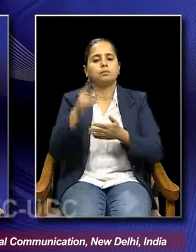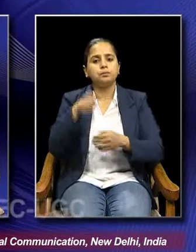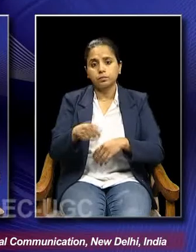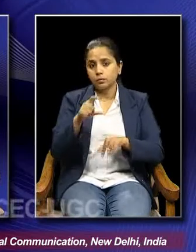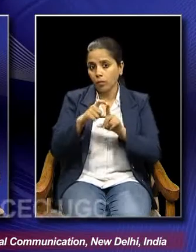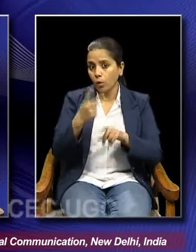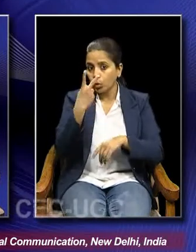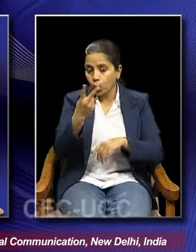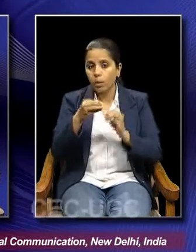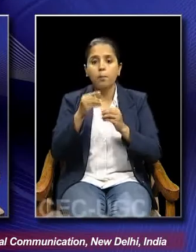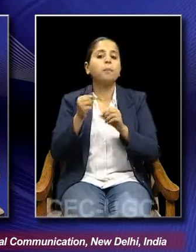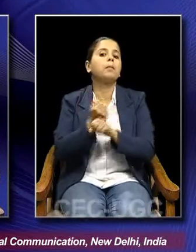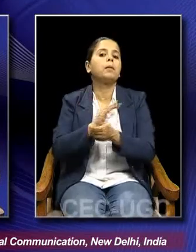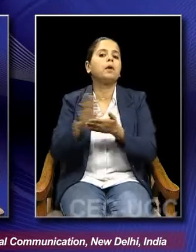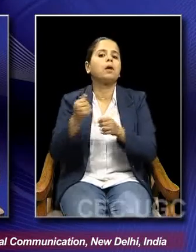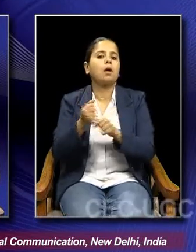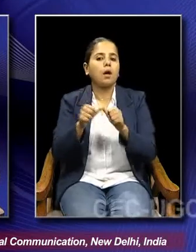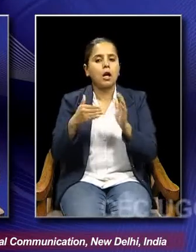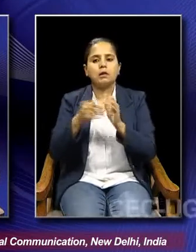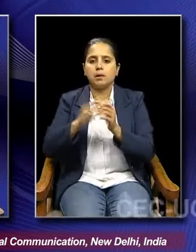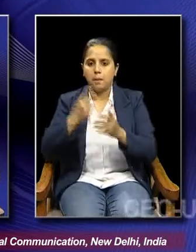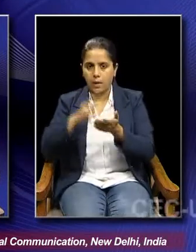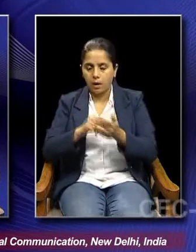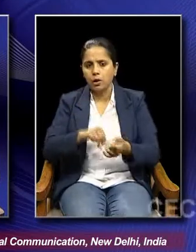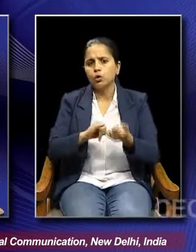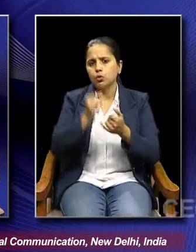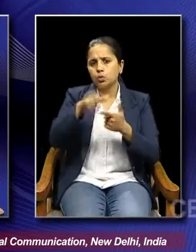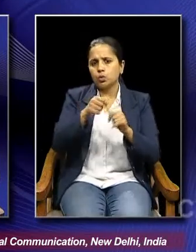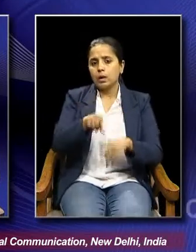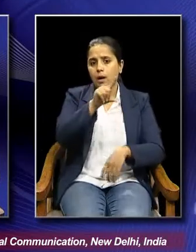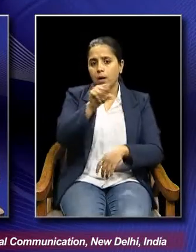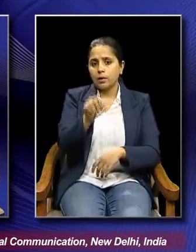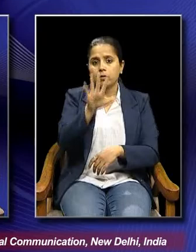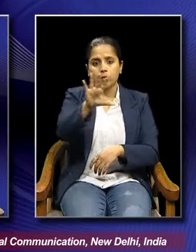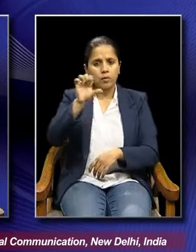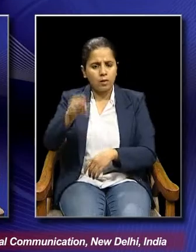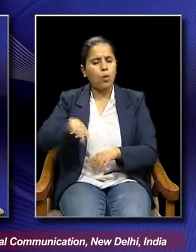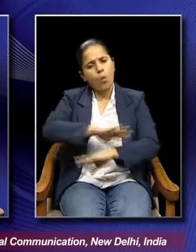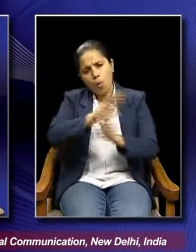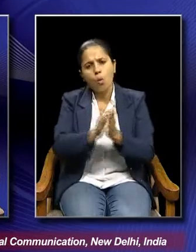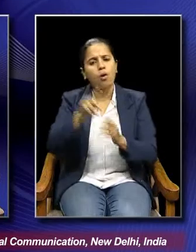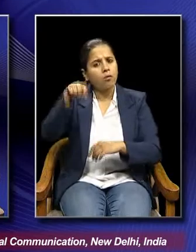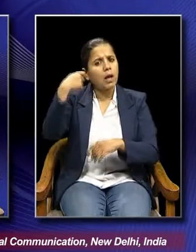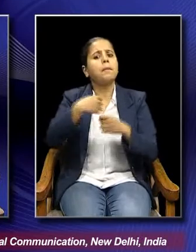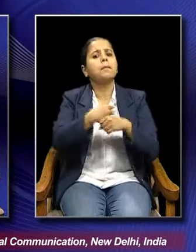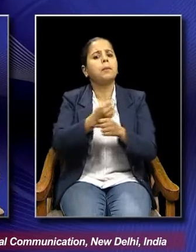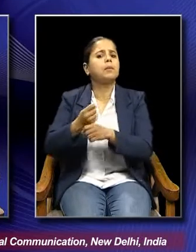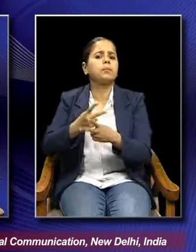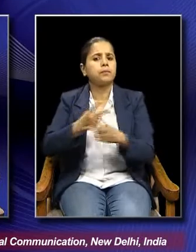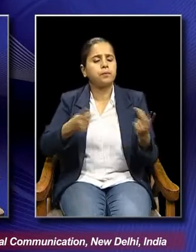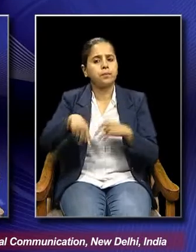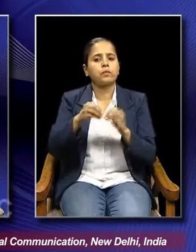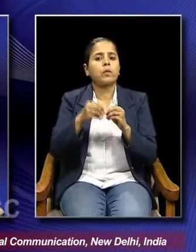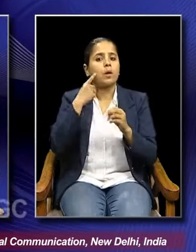which he made in 1953, then Sujata, which was made in 1959. All these films which were made by